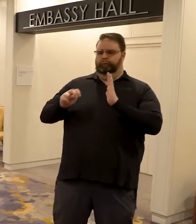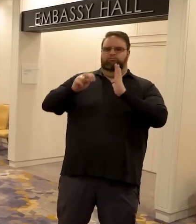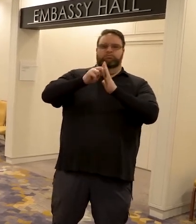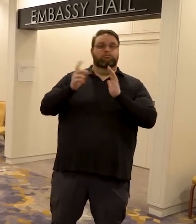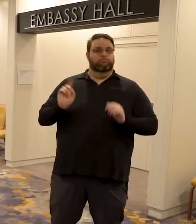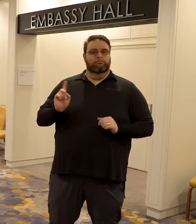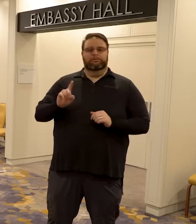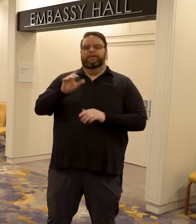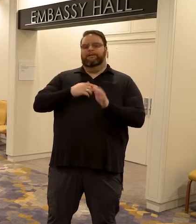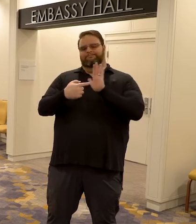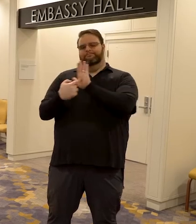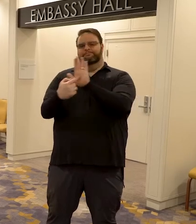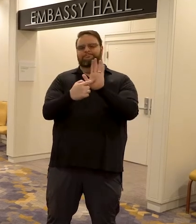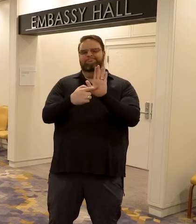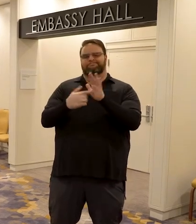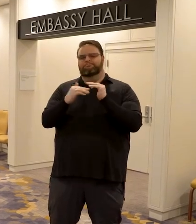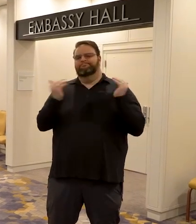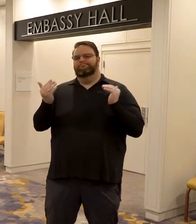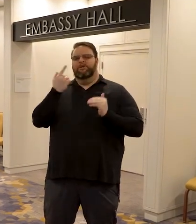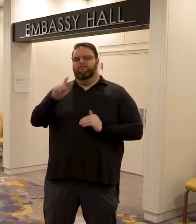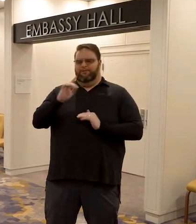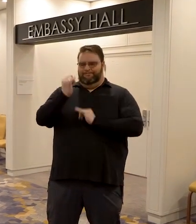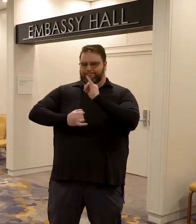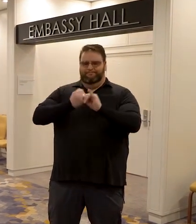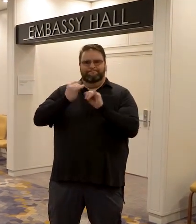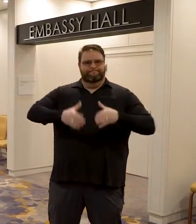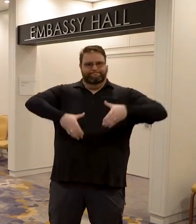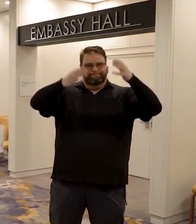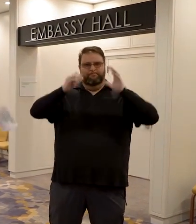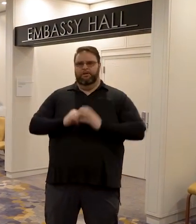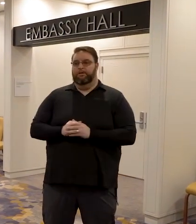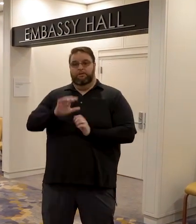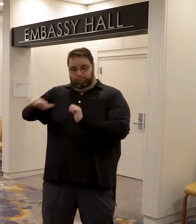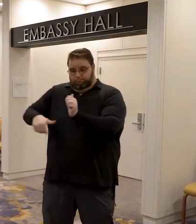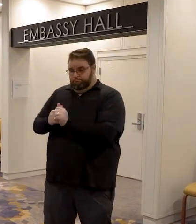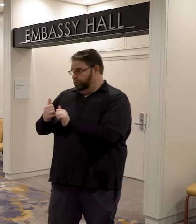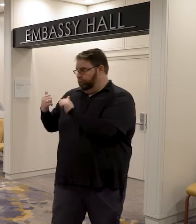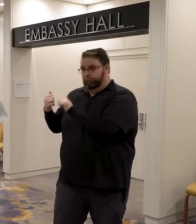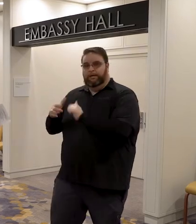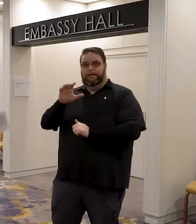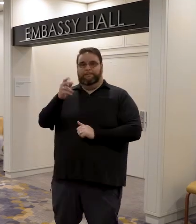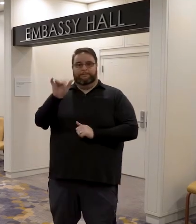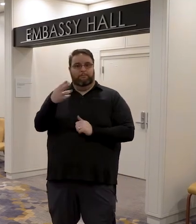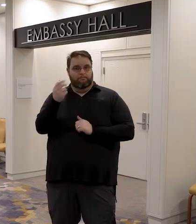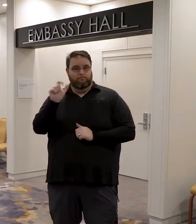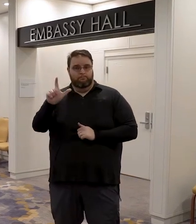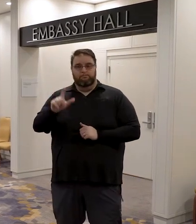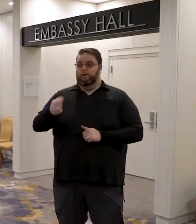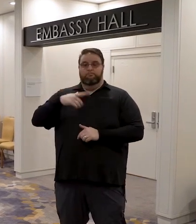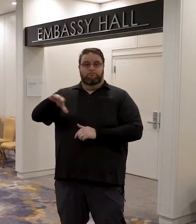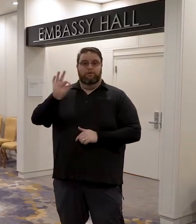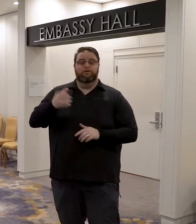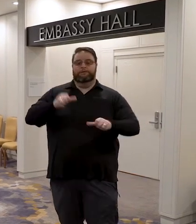floor to the exhibit level in the International Tower. Right behind me are the embassy halls. This is where you